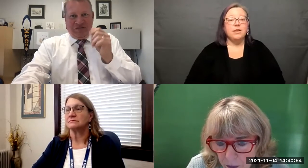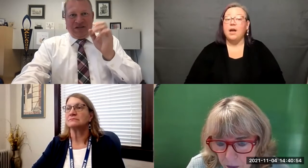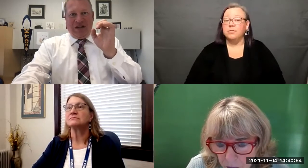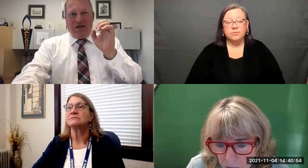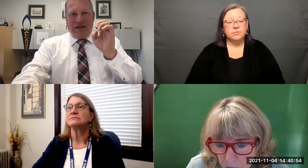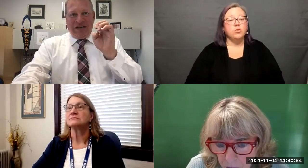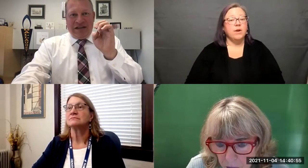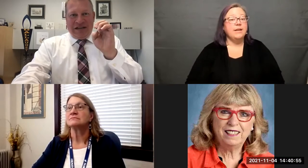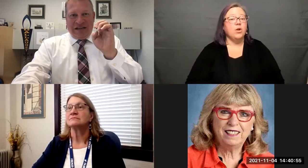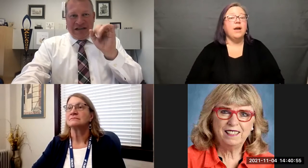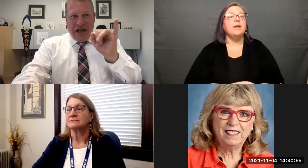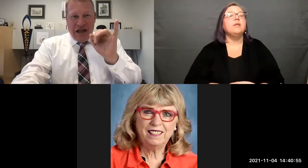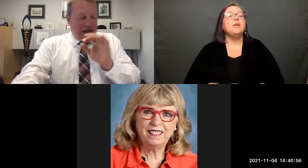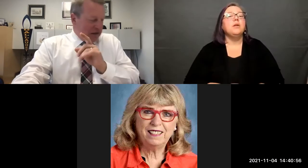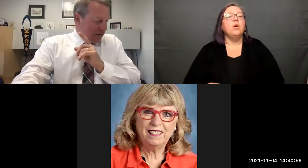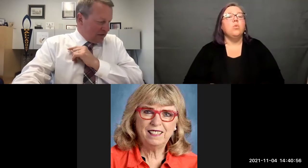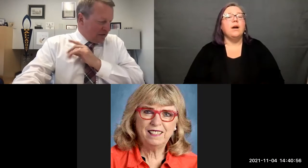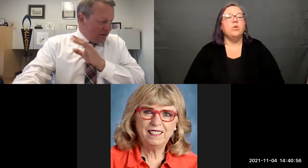Yeah. Great. Okay. Why don't we